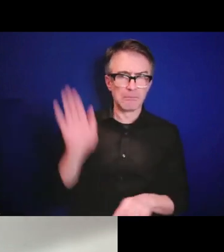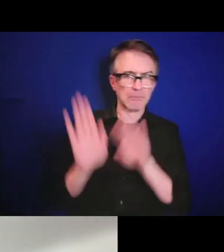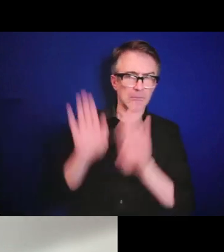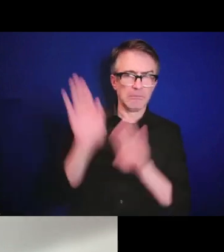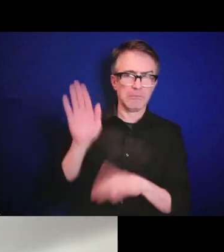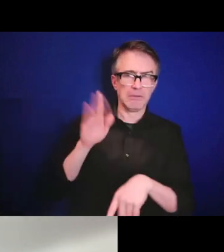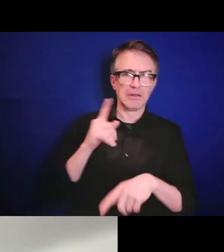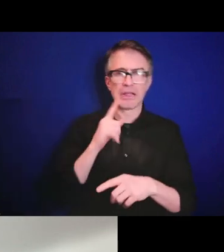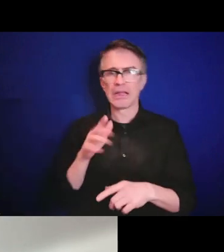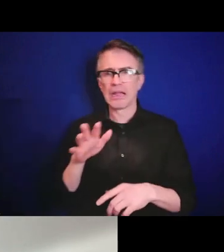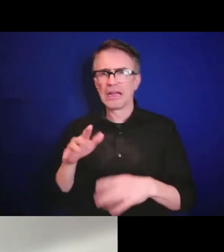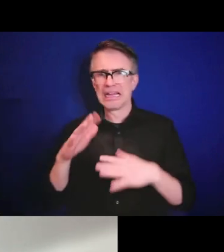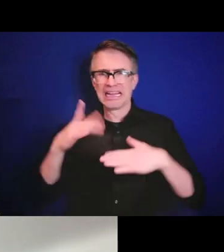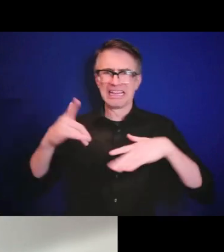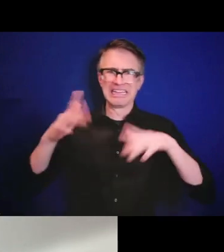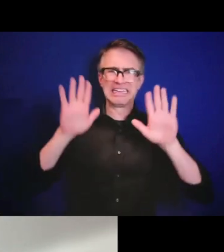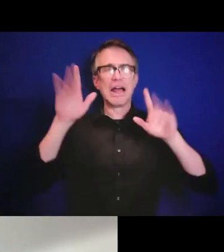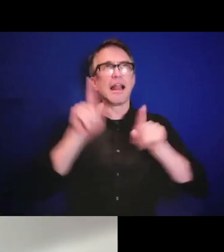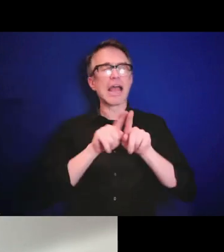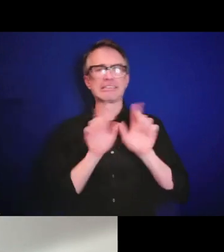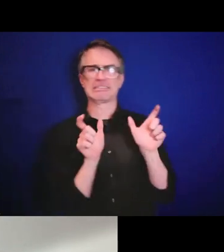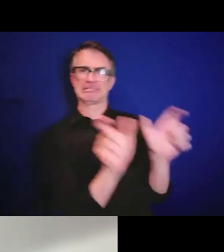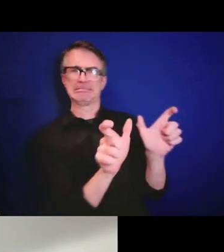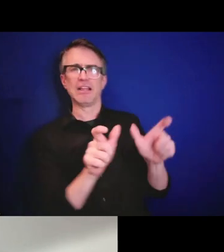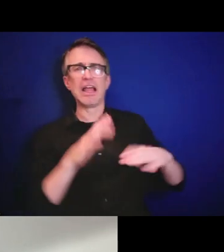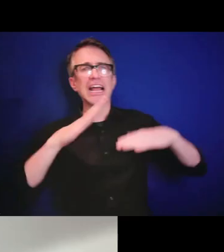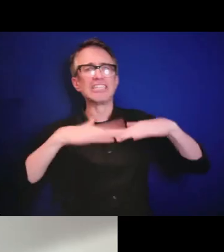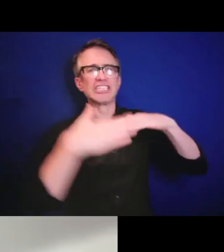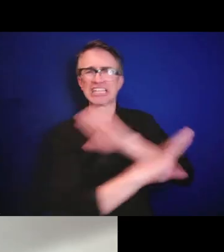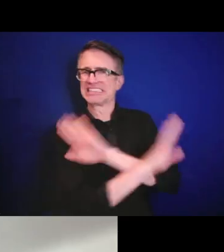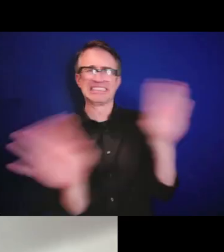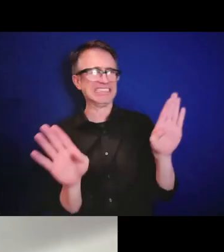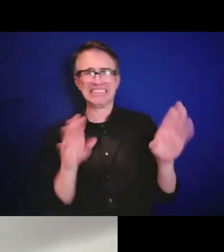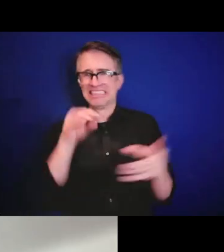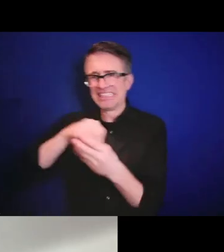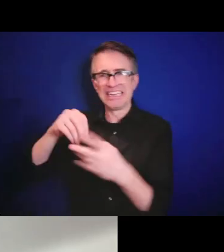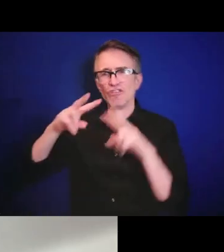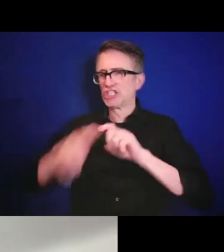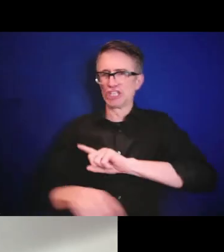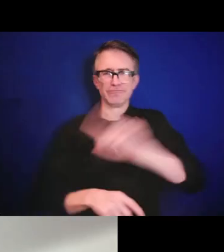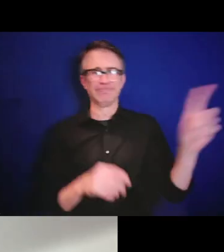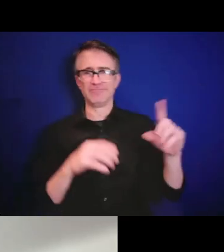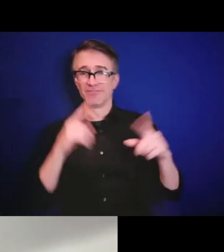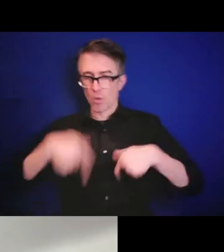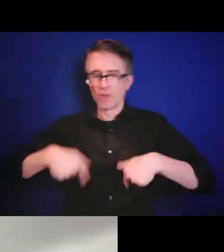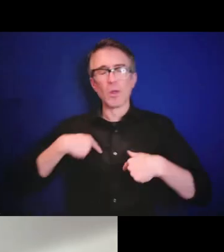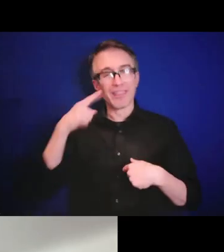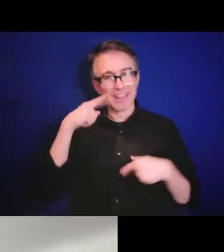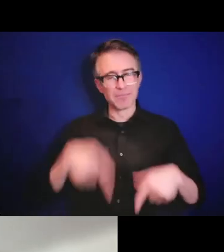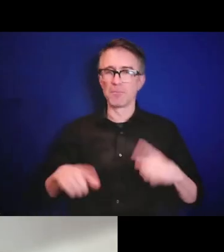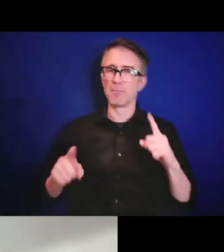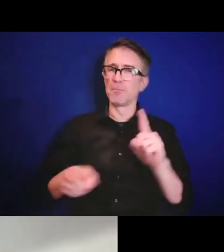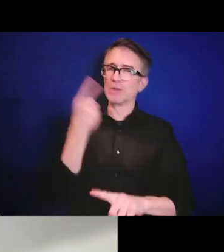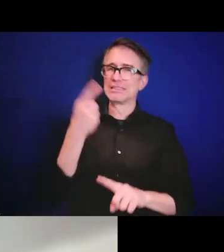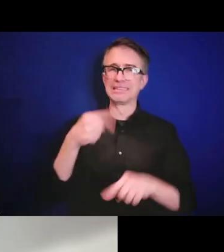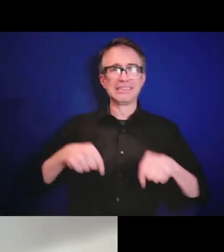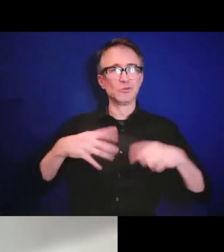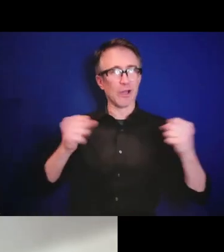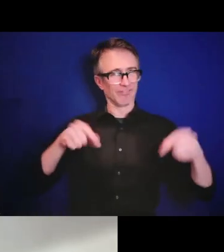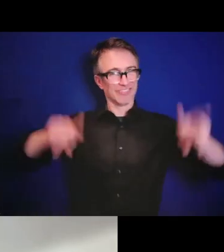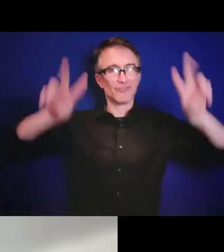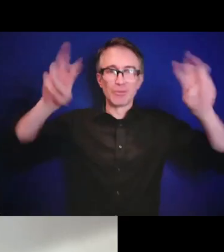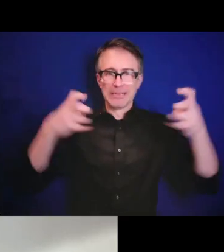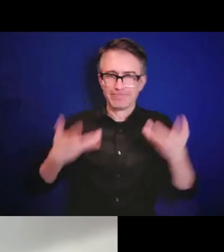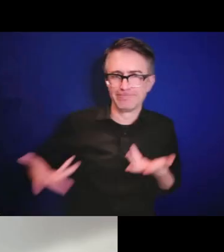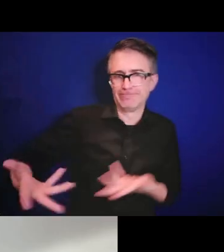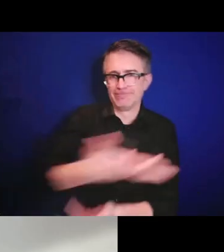intersectional data. And even to the point that there are instances when it should not be ethical to collect data